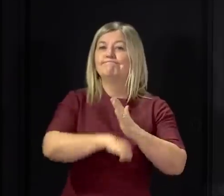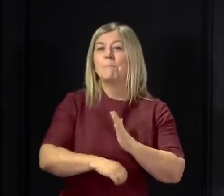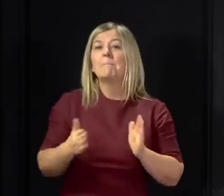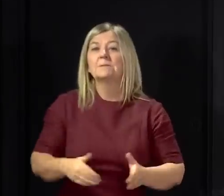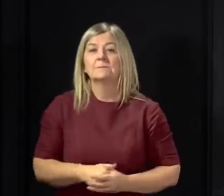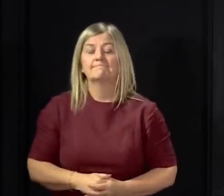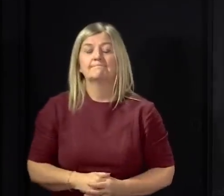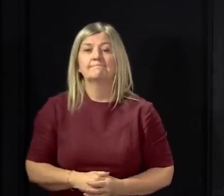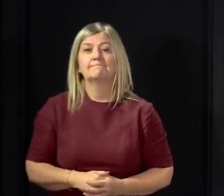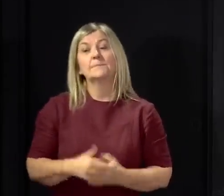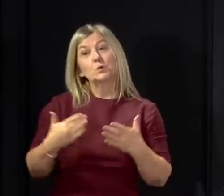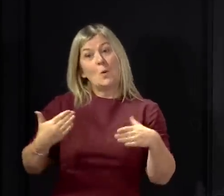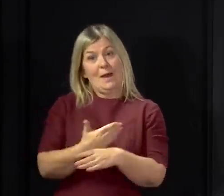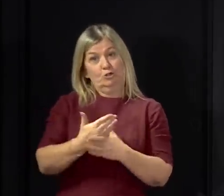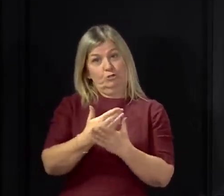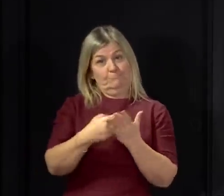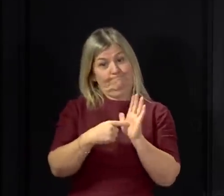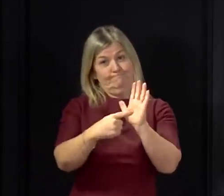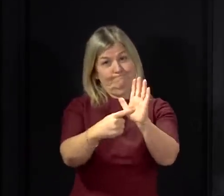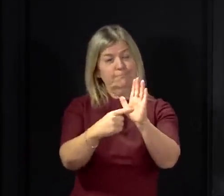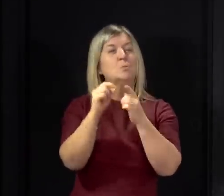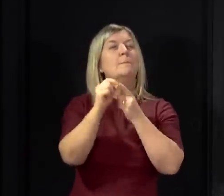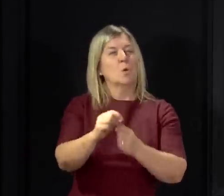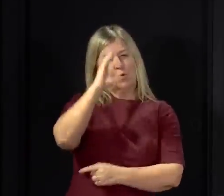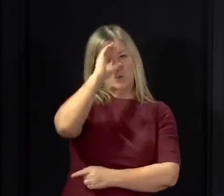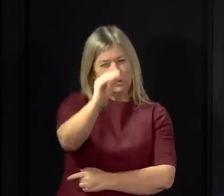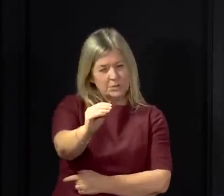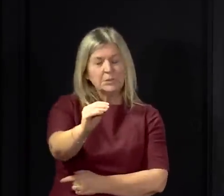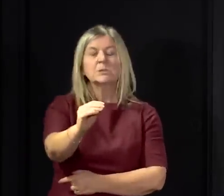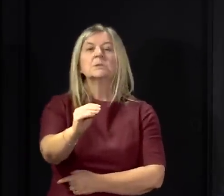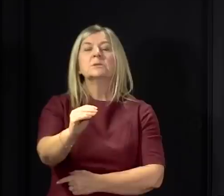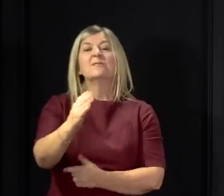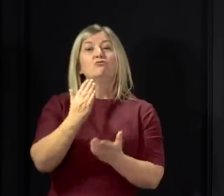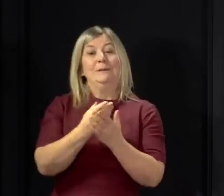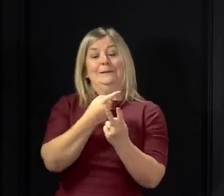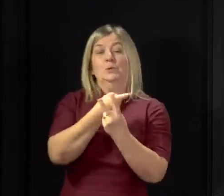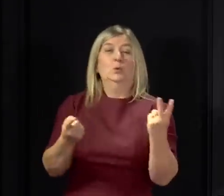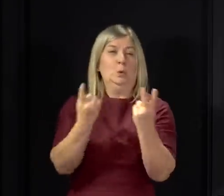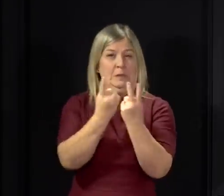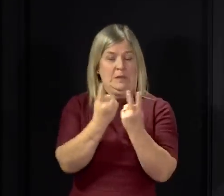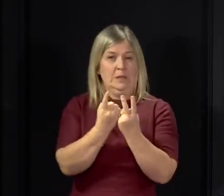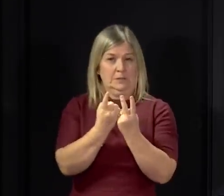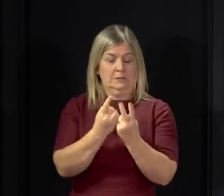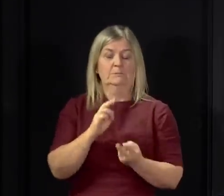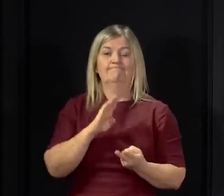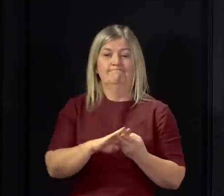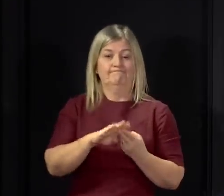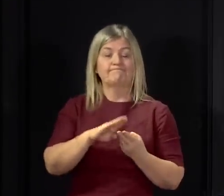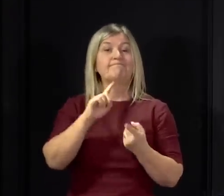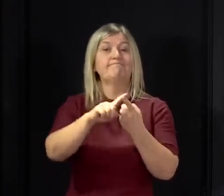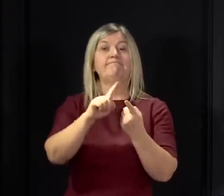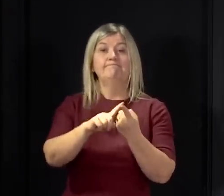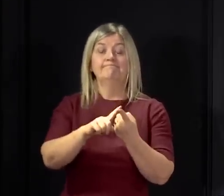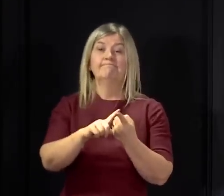we propose and that I'm about to set out is designed to do two things, and both of these things are important. Firstly, the action